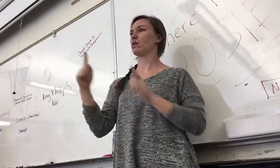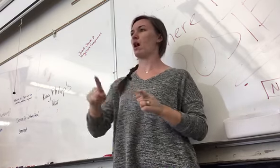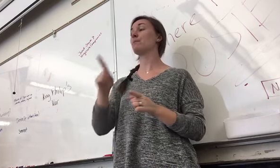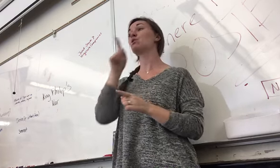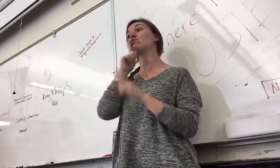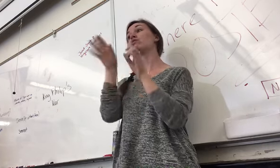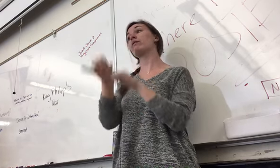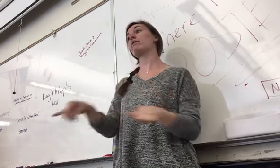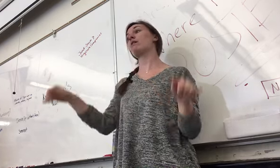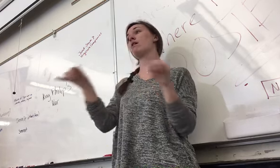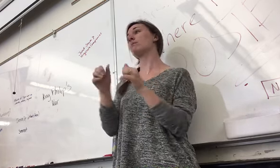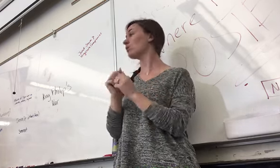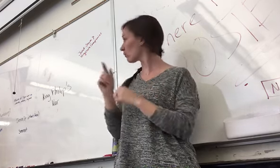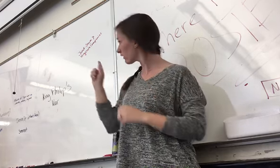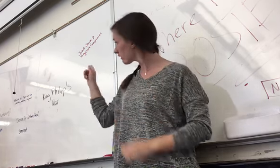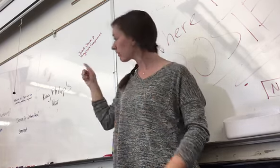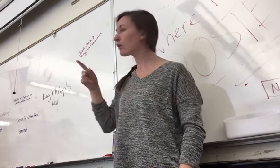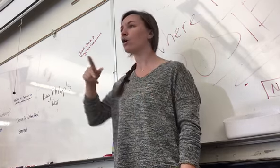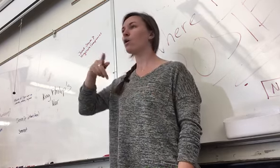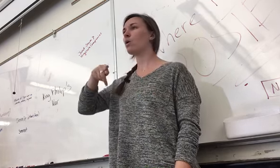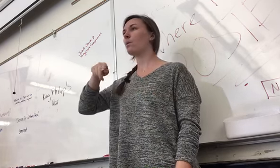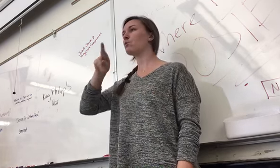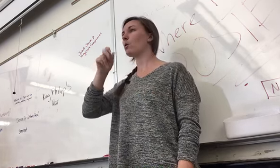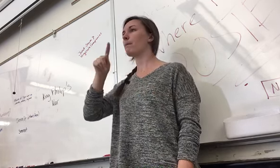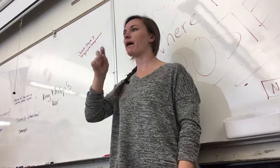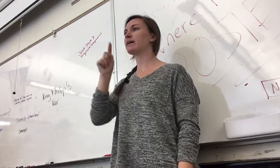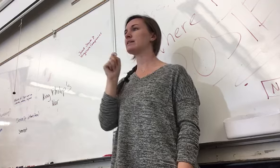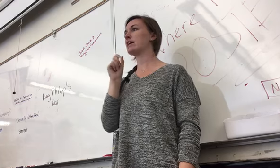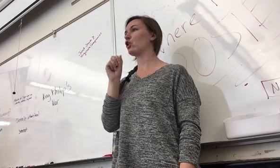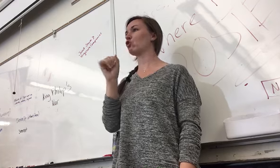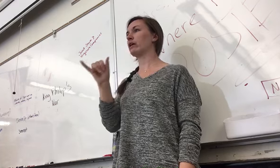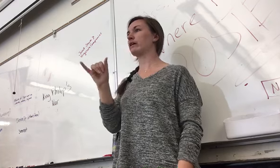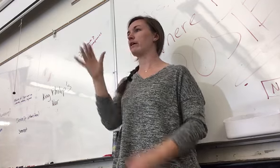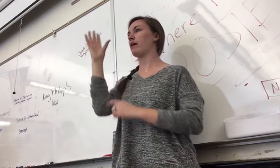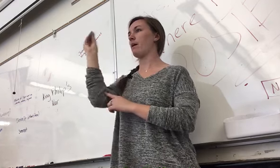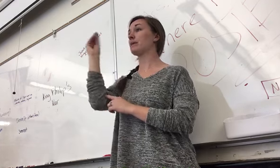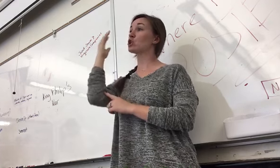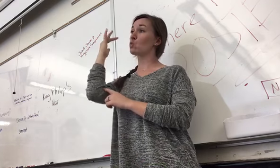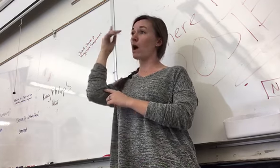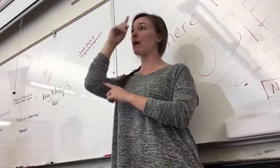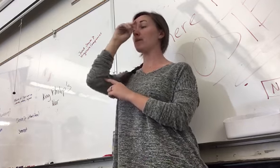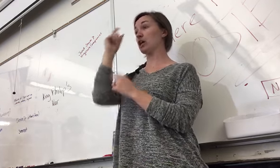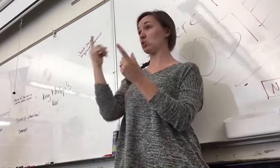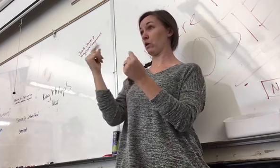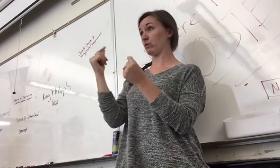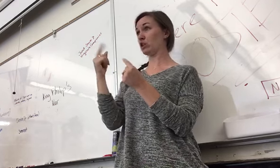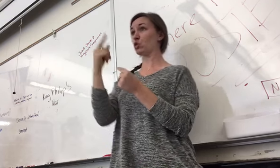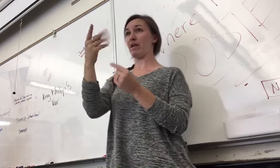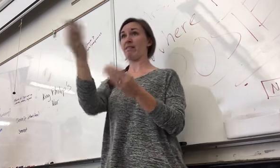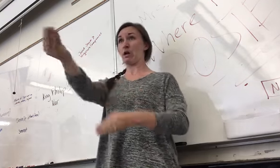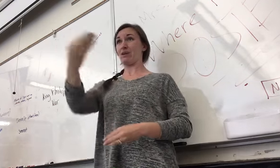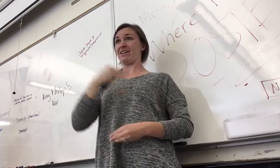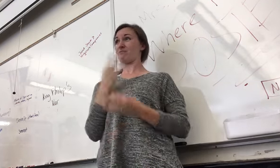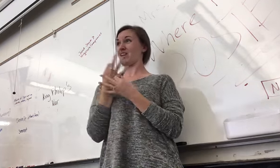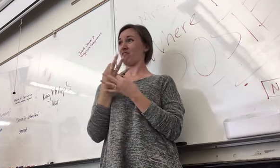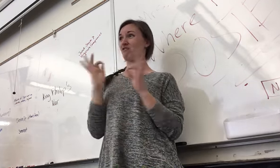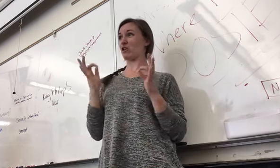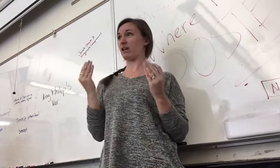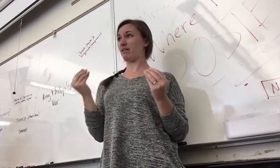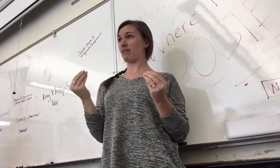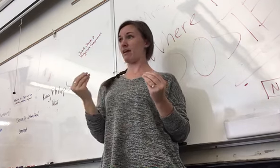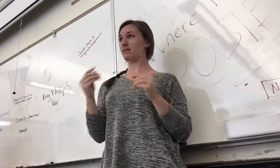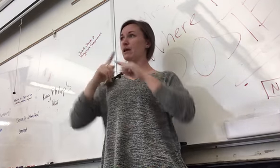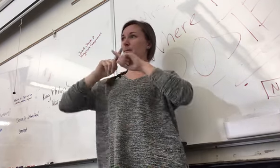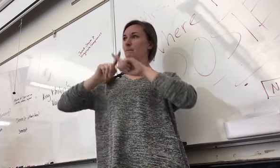the proprietary colonies to get people to come over. So what they would do is they would actually give you free land based on the people in